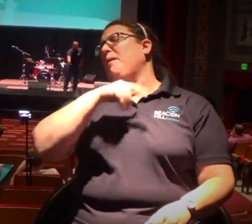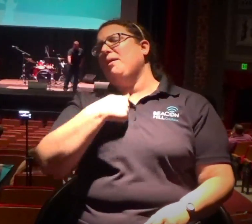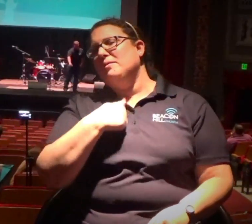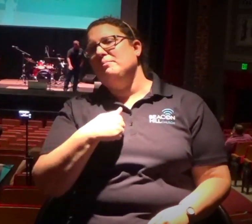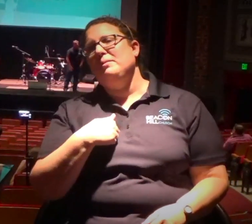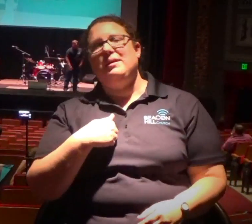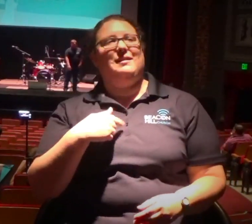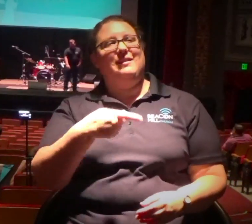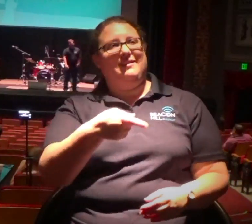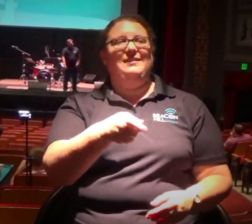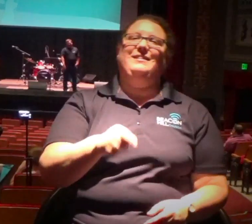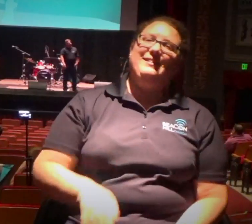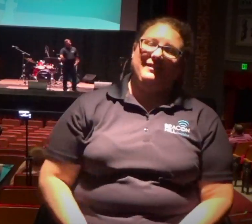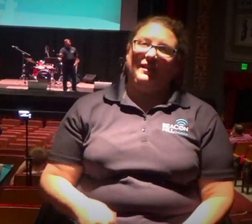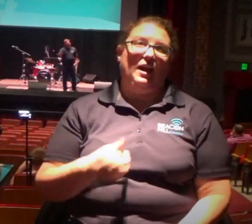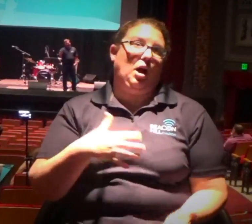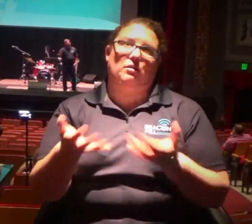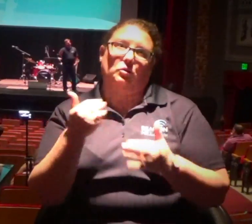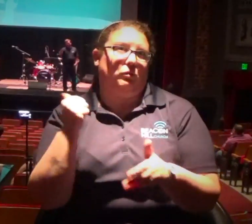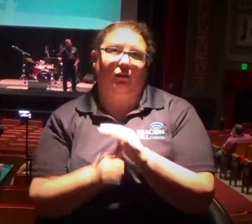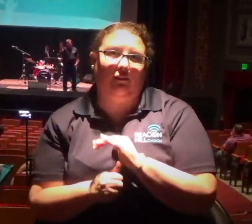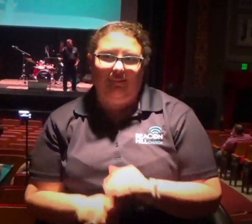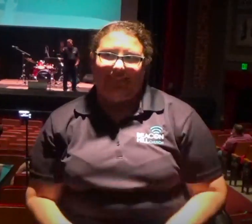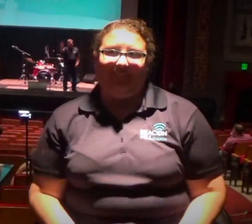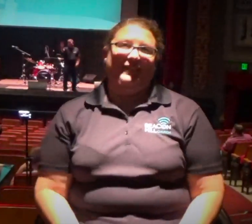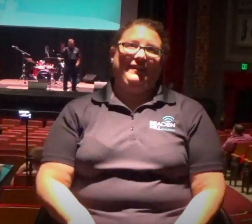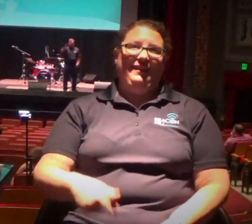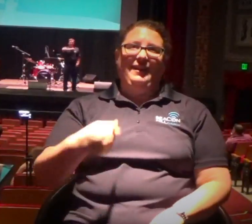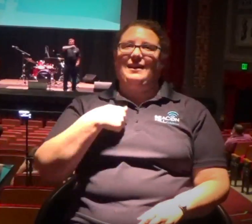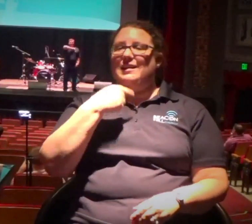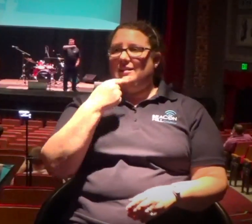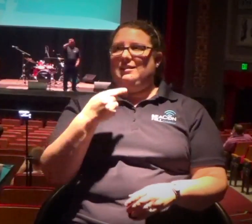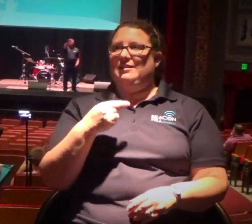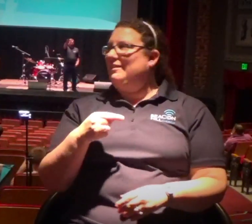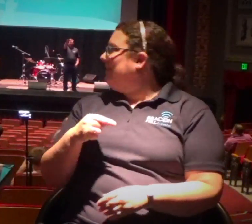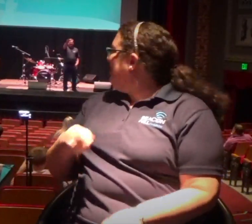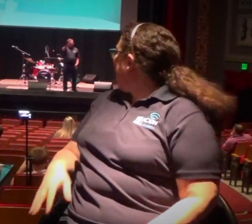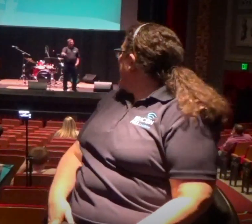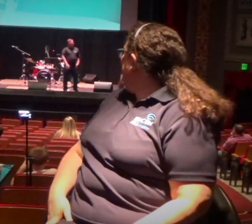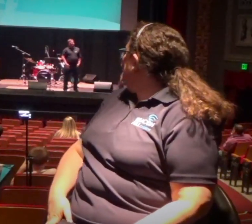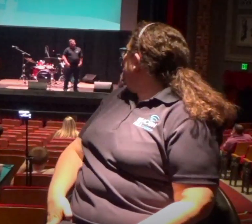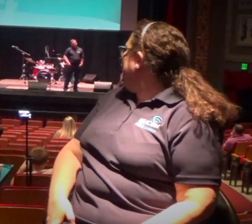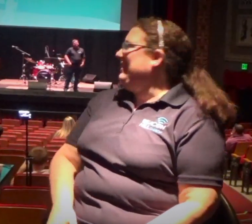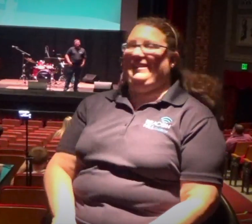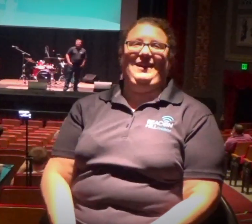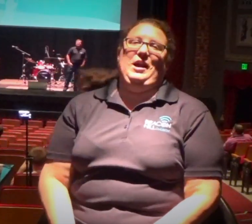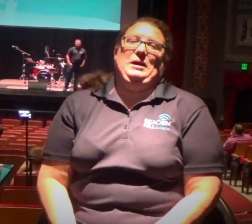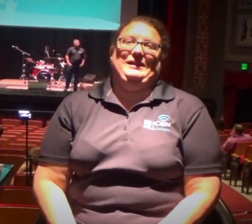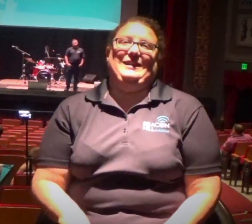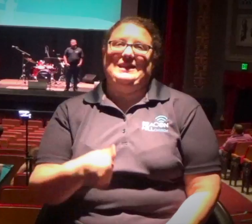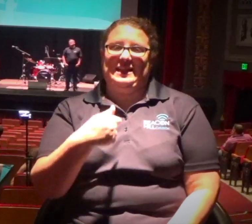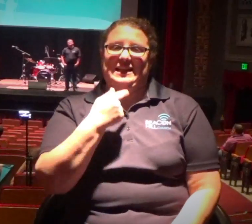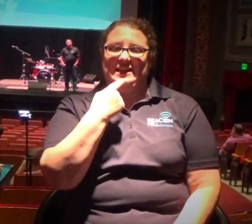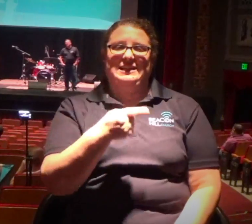man. I just want to hide. And I said, I got you. And he goes, like back to me. And I'm like, oh my goodness gracious. I just want to